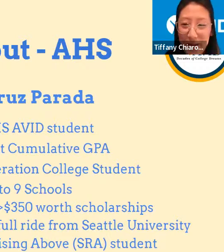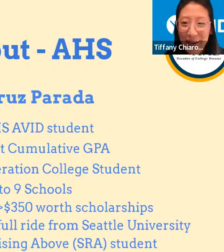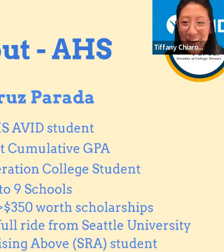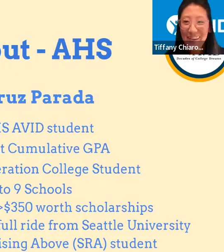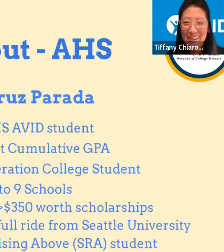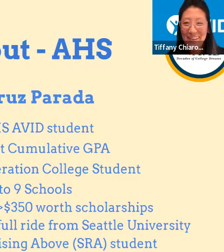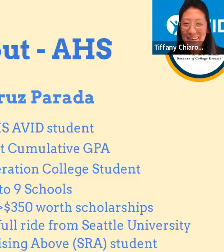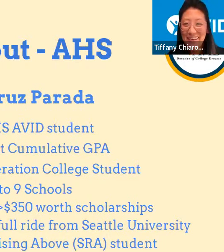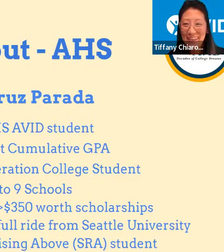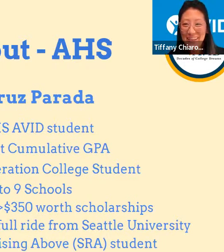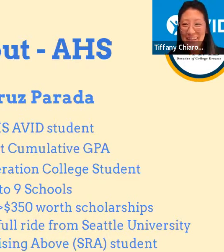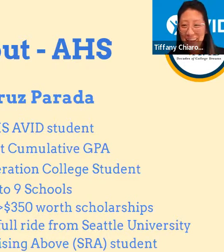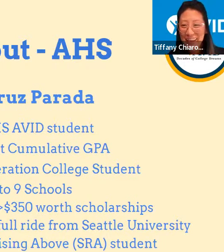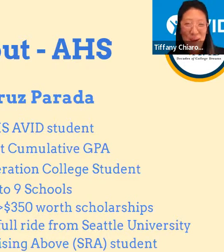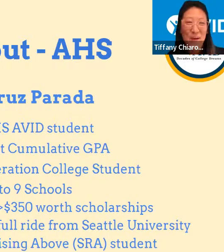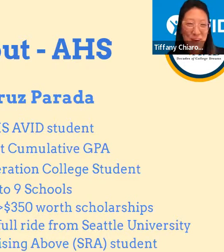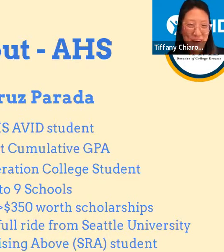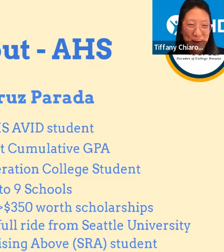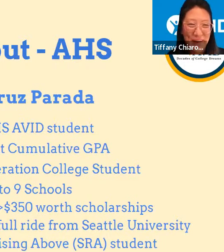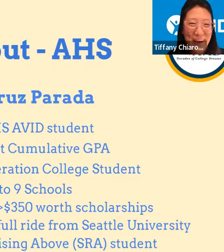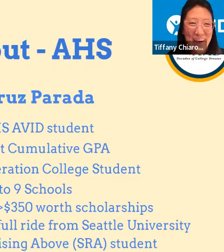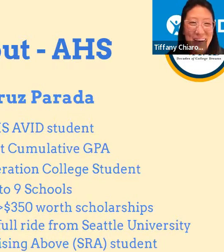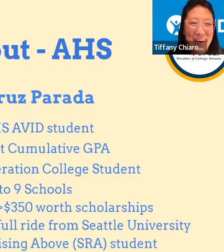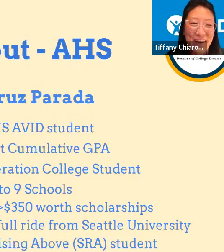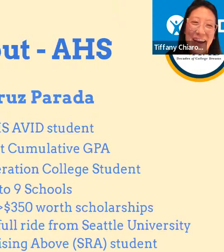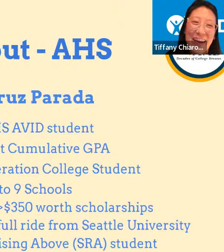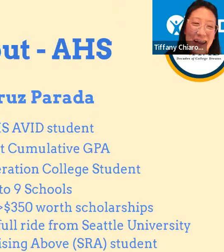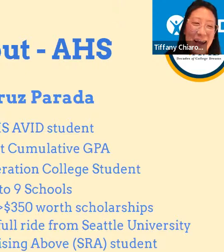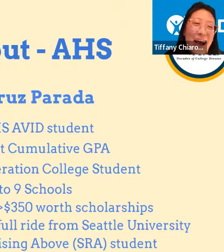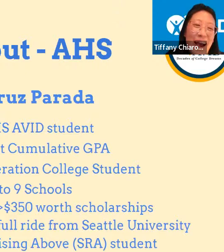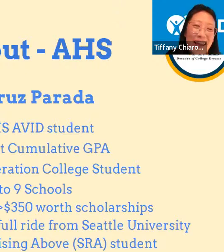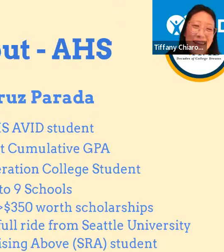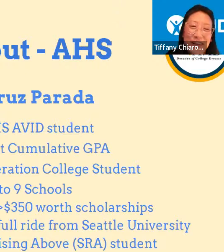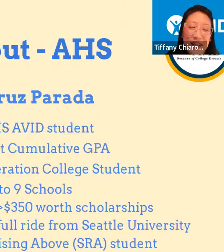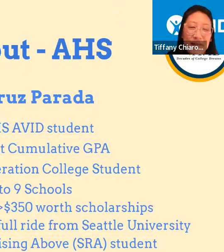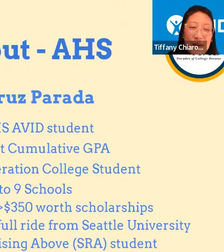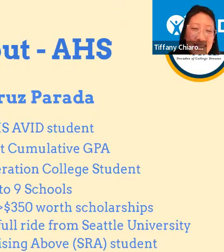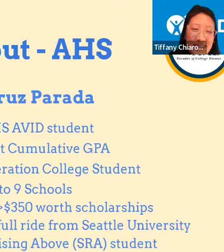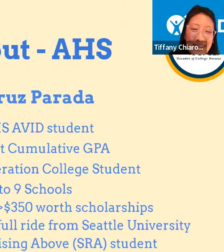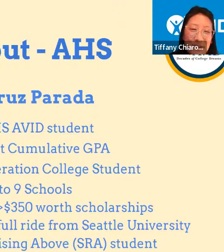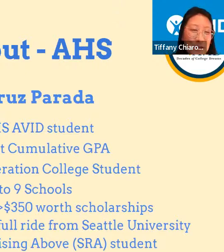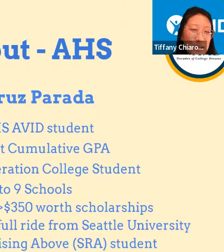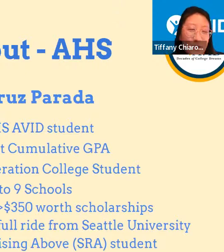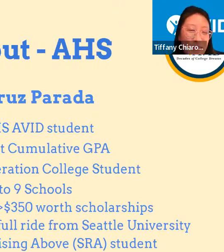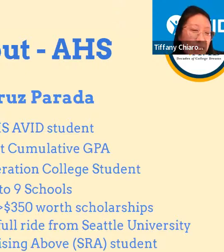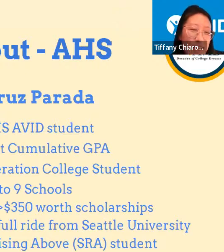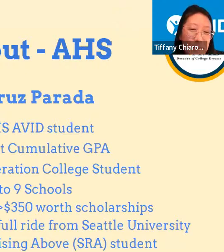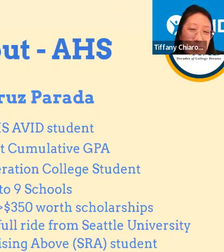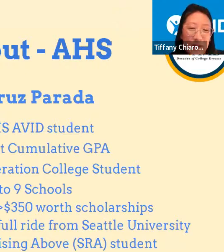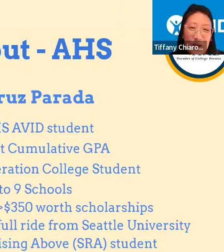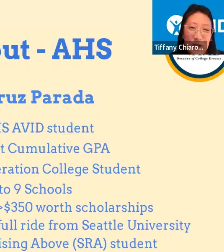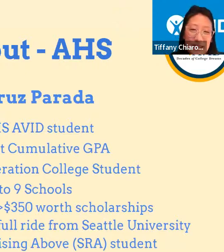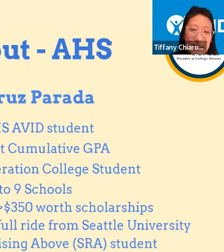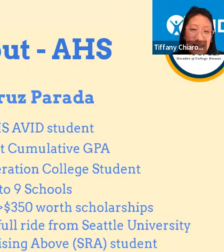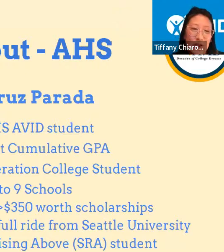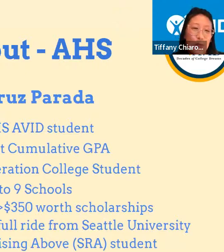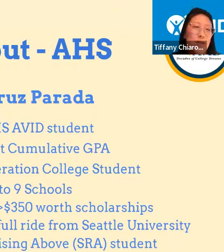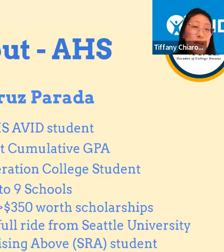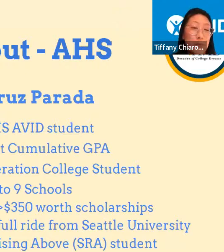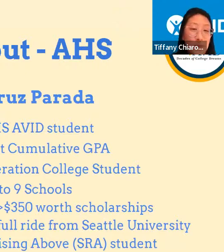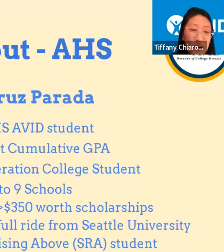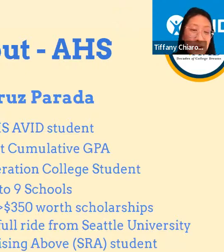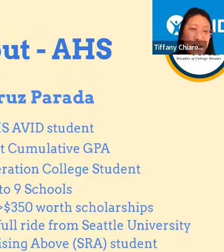Hi, can you hear me? Yes. Yes. Great. Hi, good evening, President Andrade Zuniga, Board of